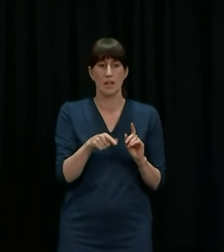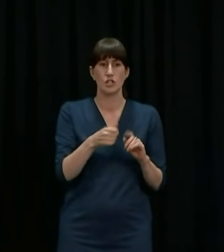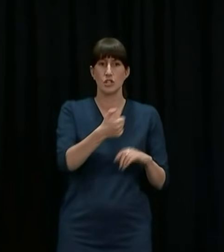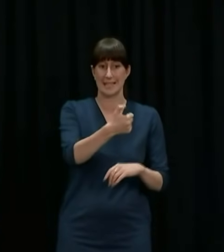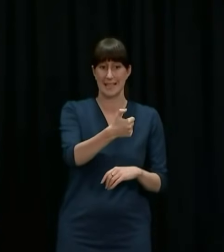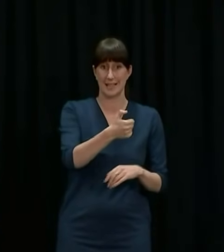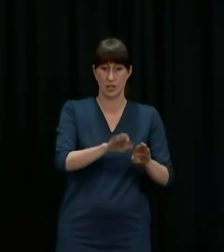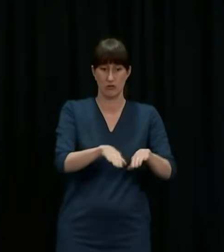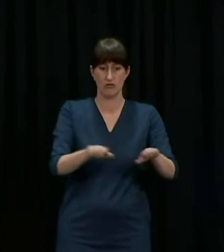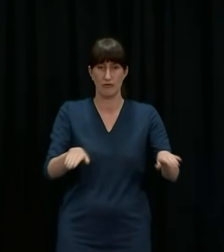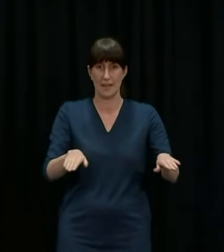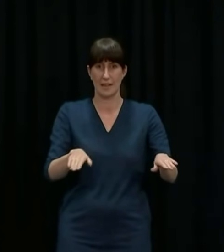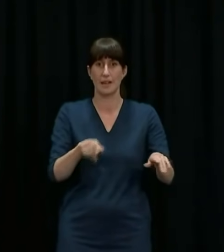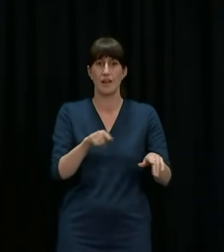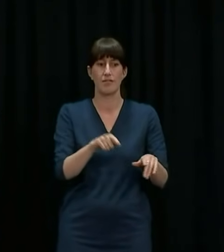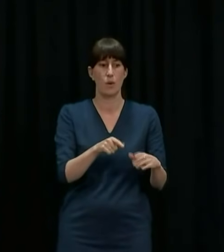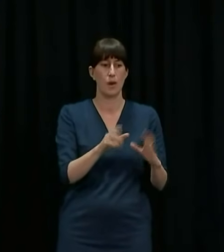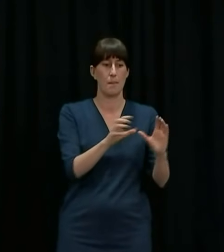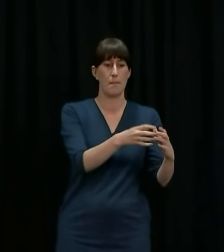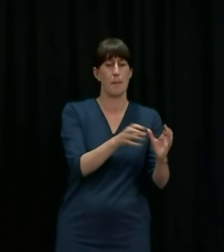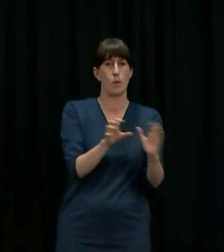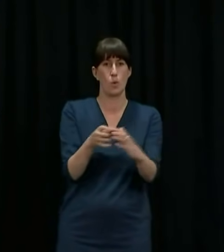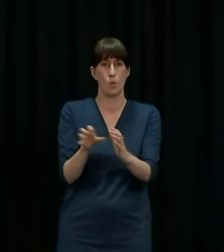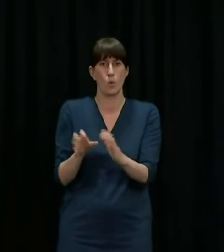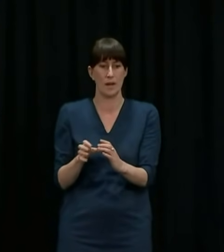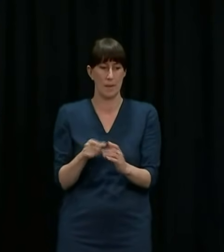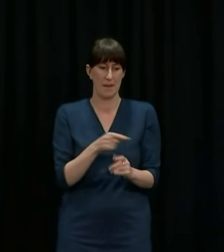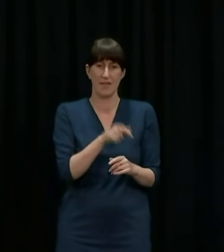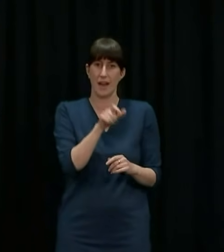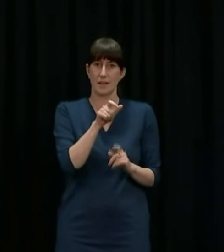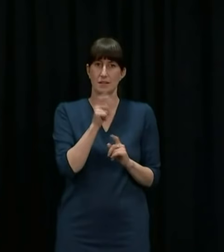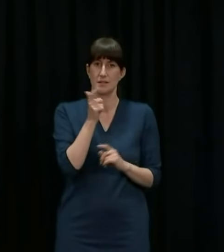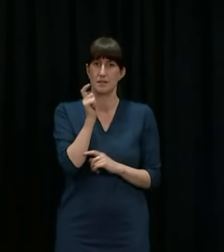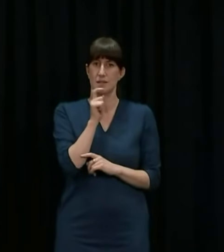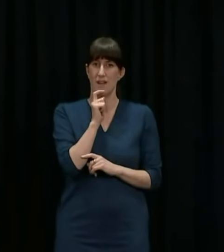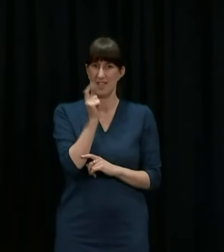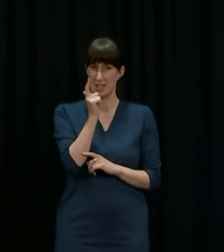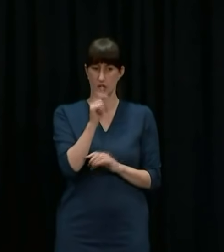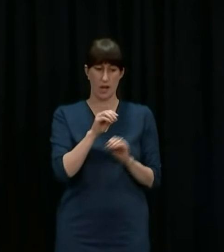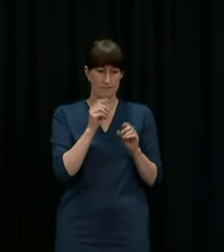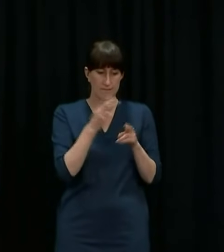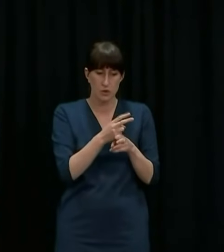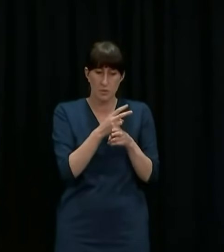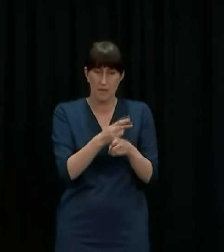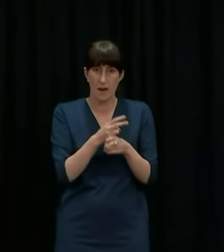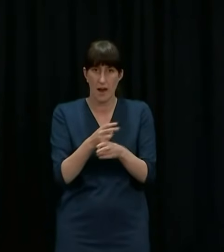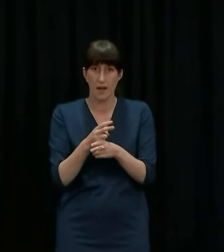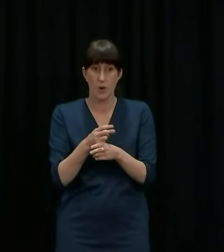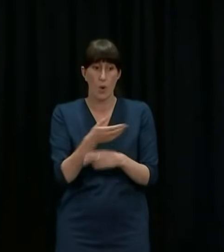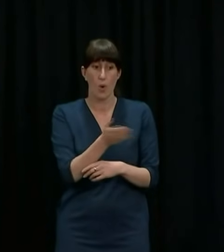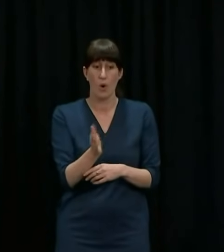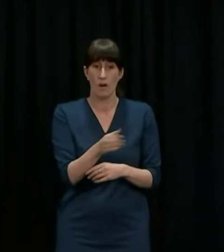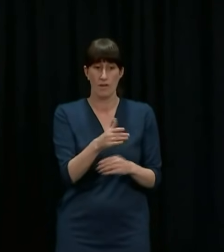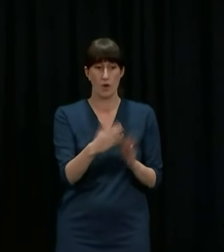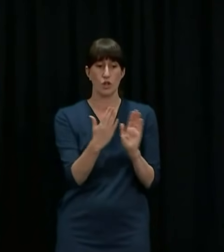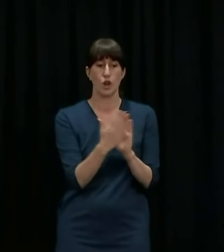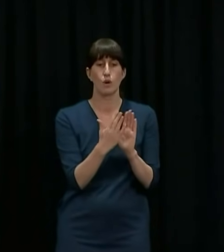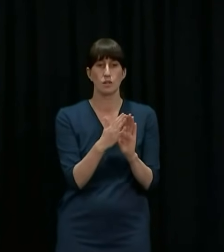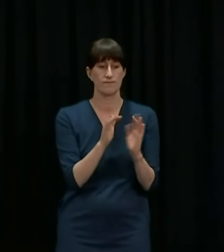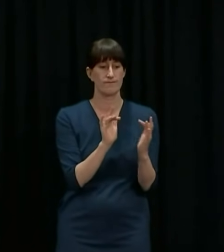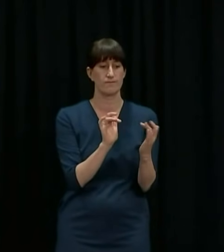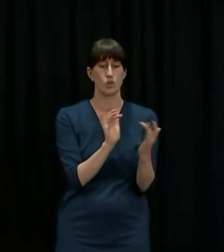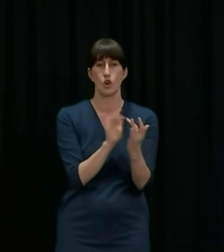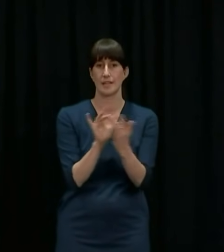3 each, who were being supervised by that person. All those who are close contacts have been identified, so this is